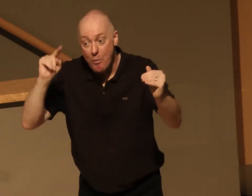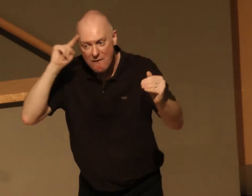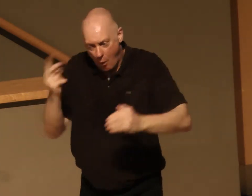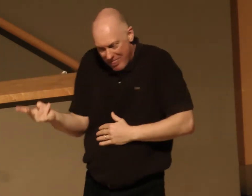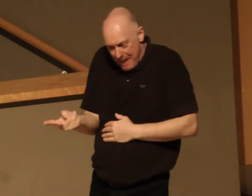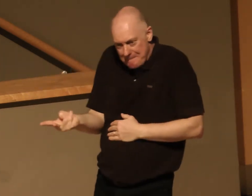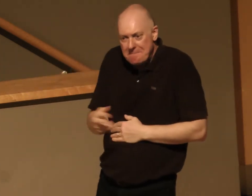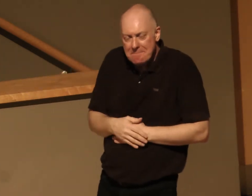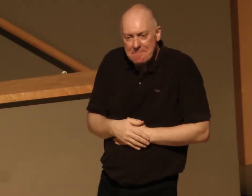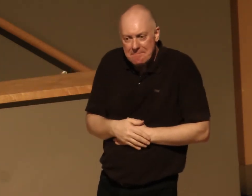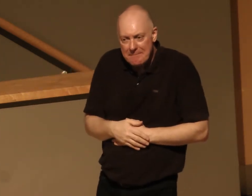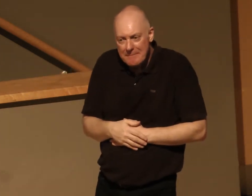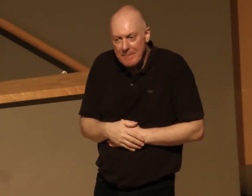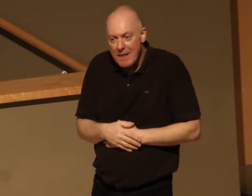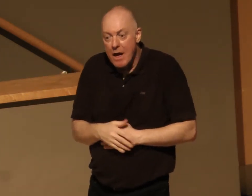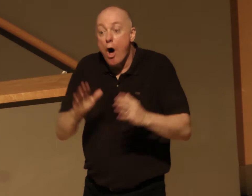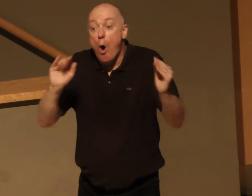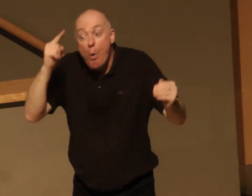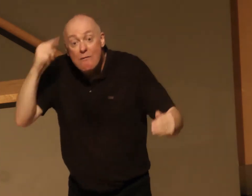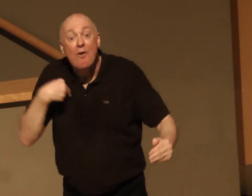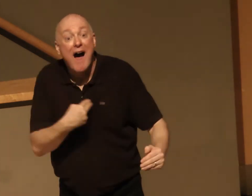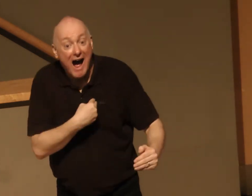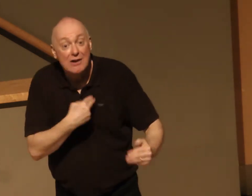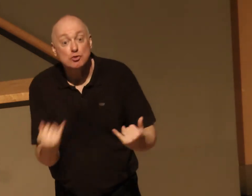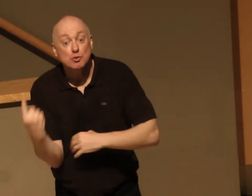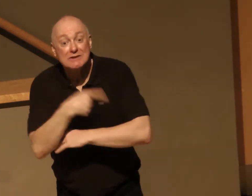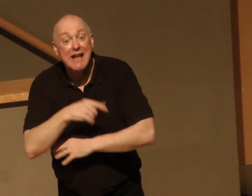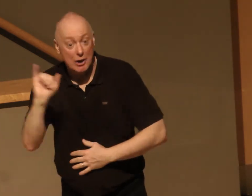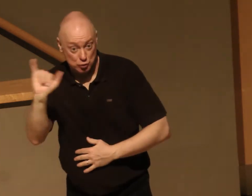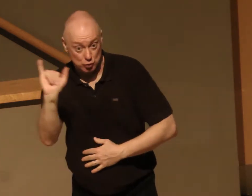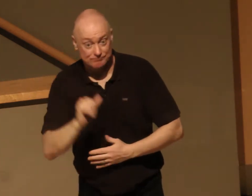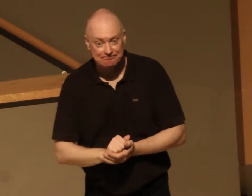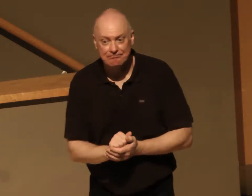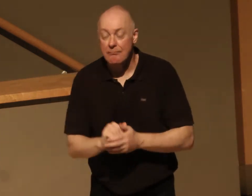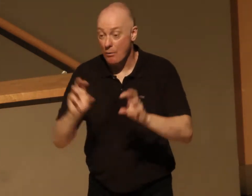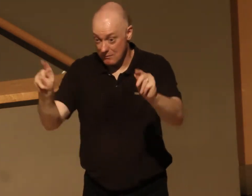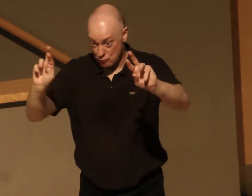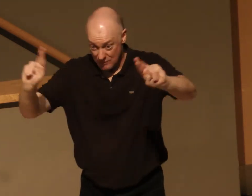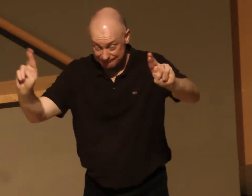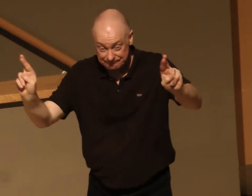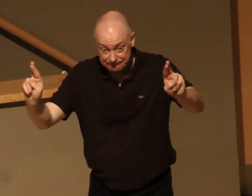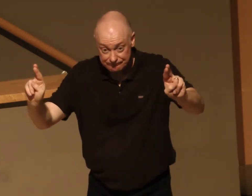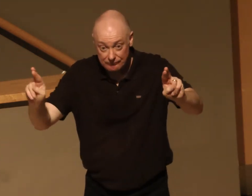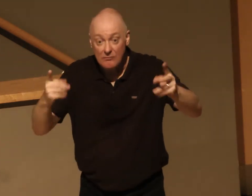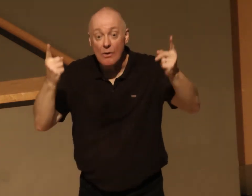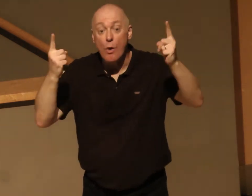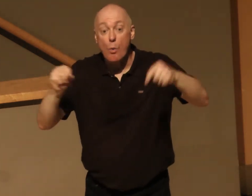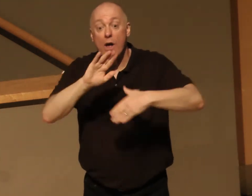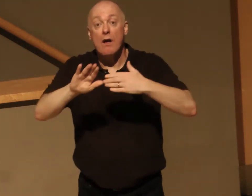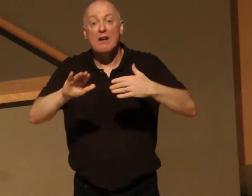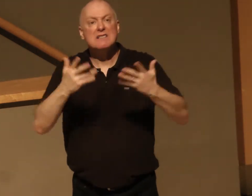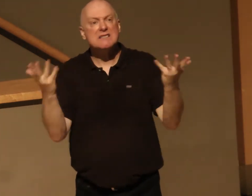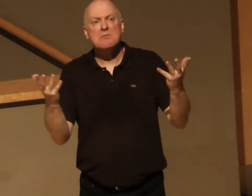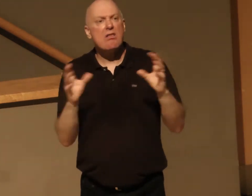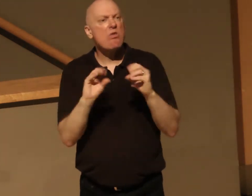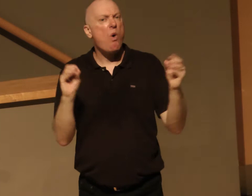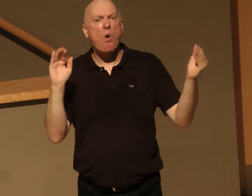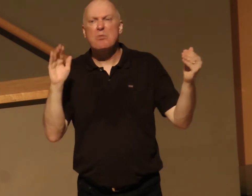and I believe hope for us today as well. So write this down. When all hope seems lost I